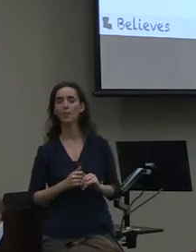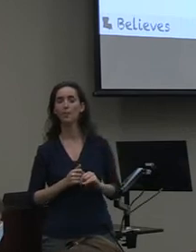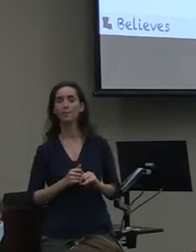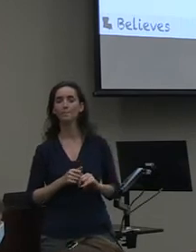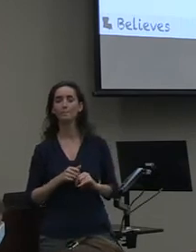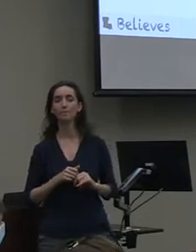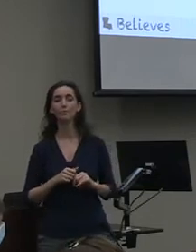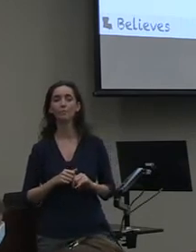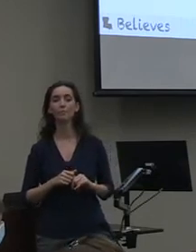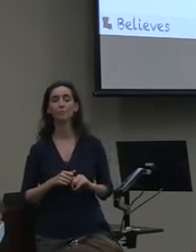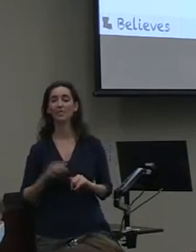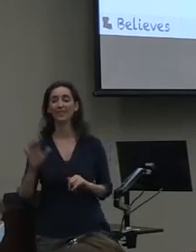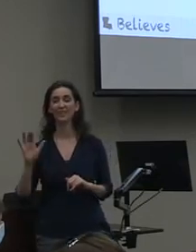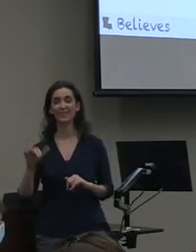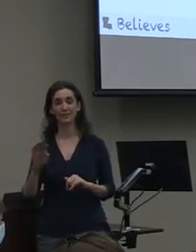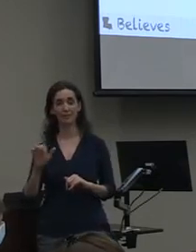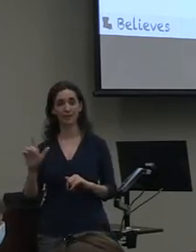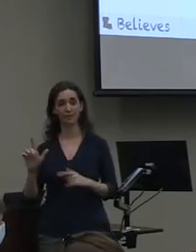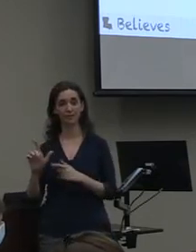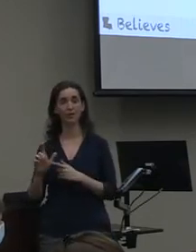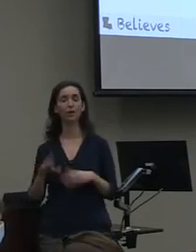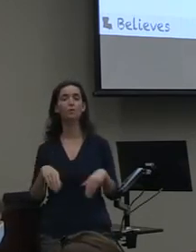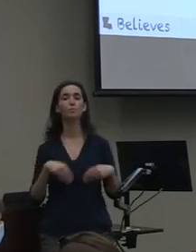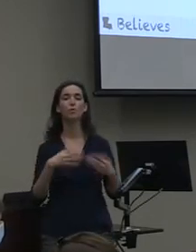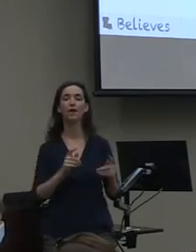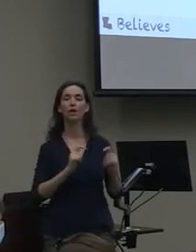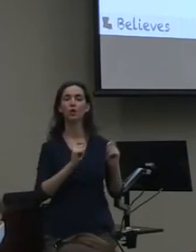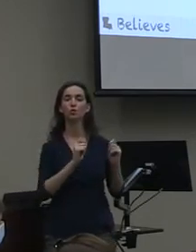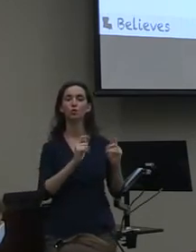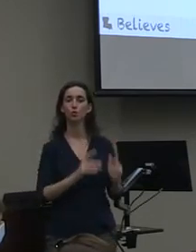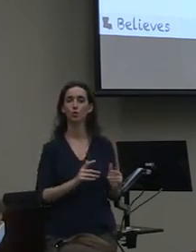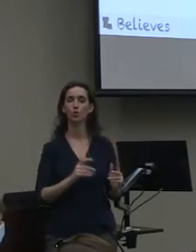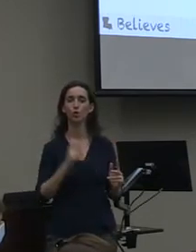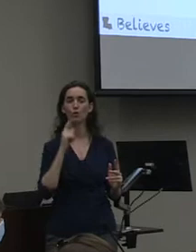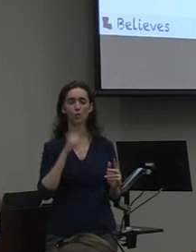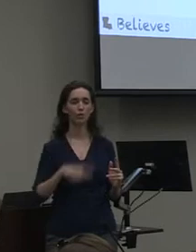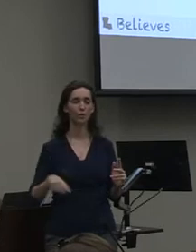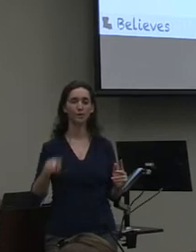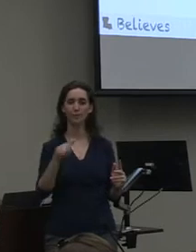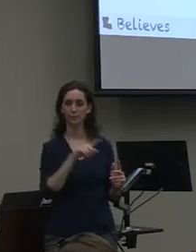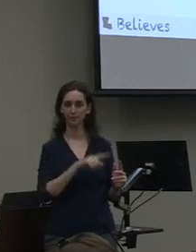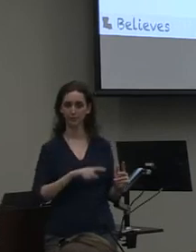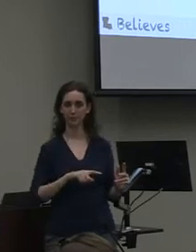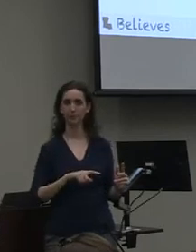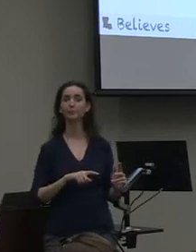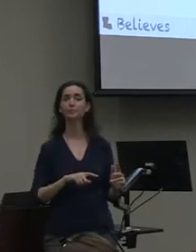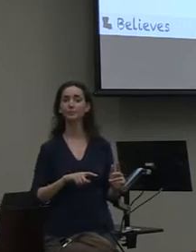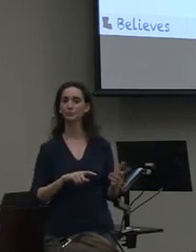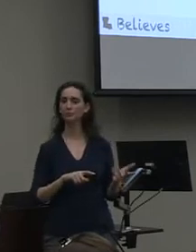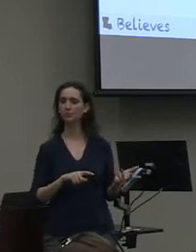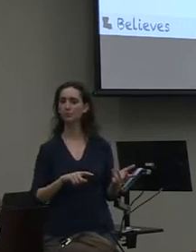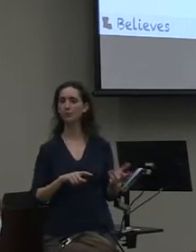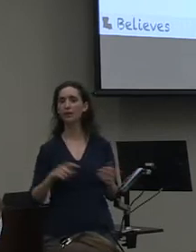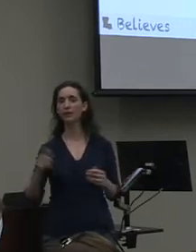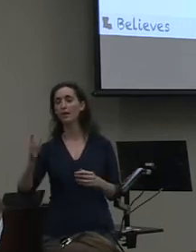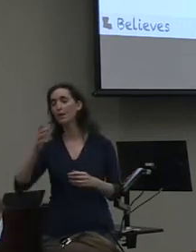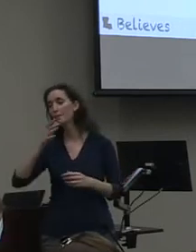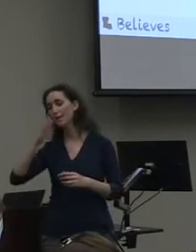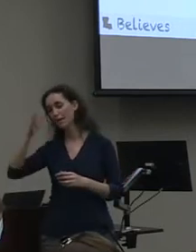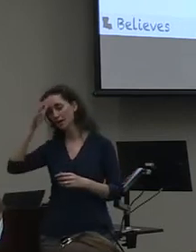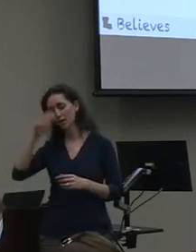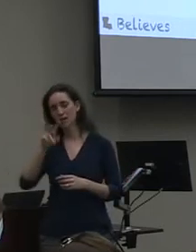And this is a bill that provides tutoring for those students in the form of a parent